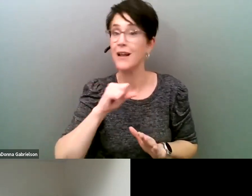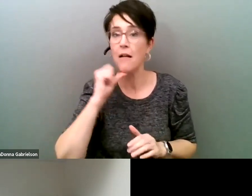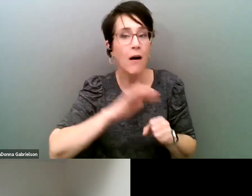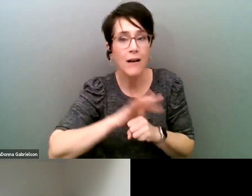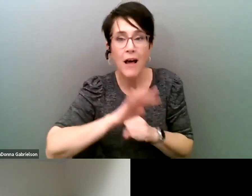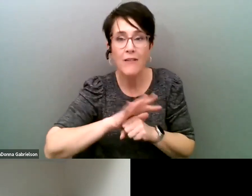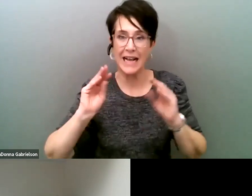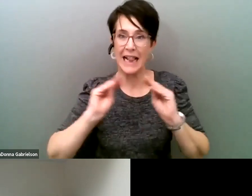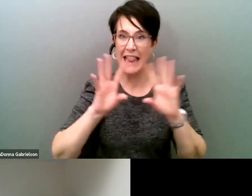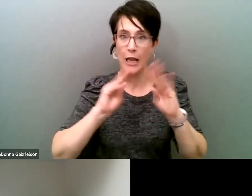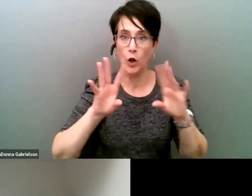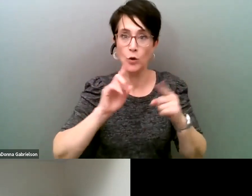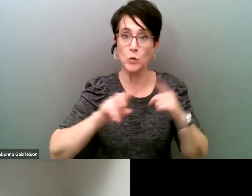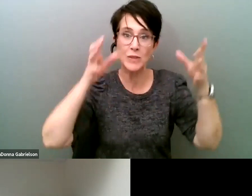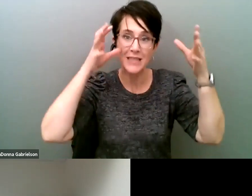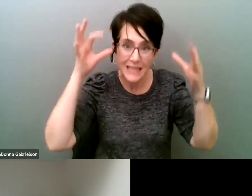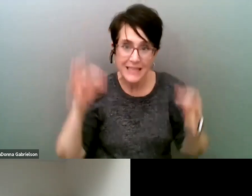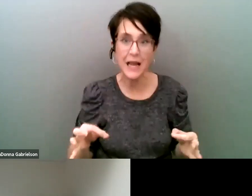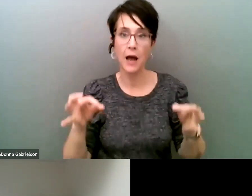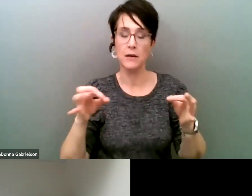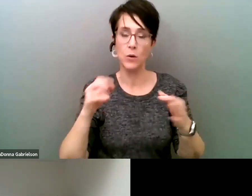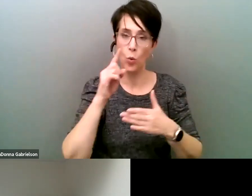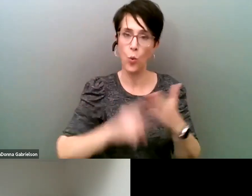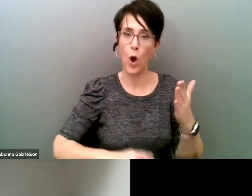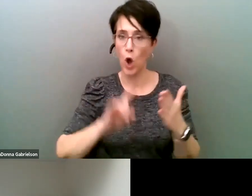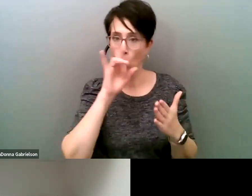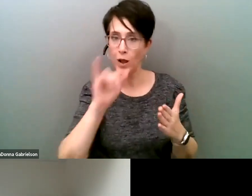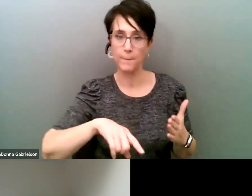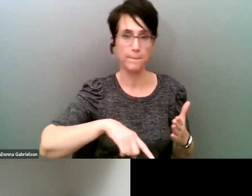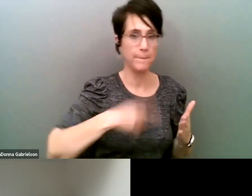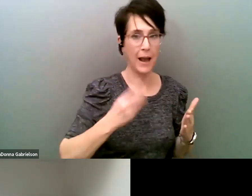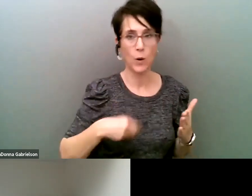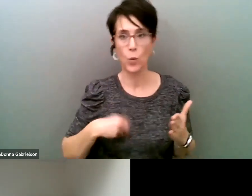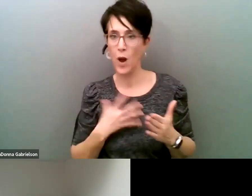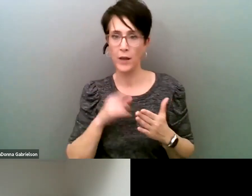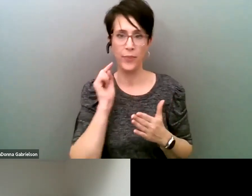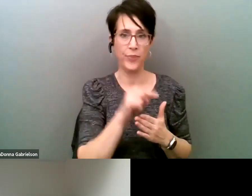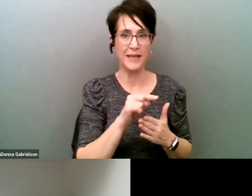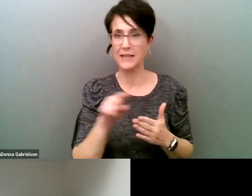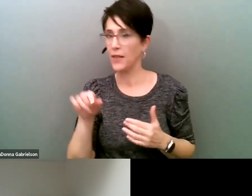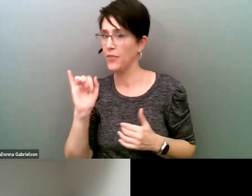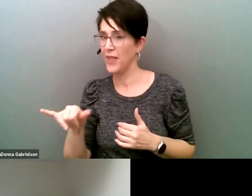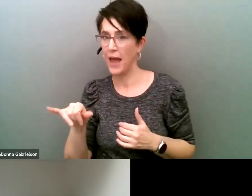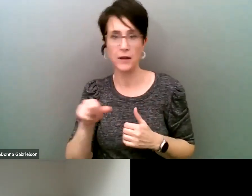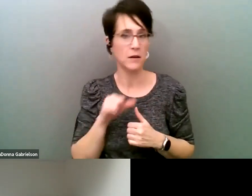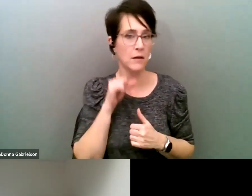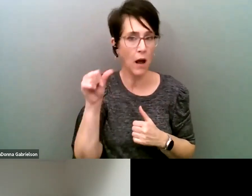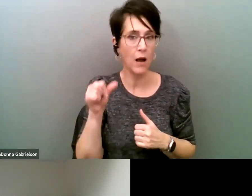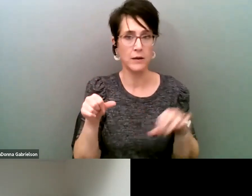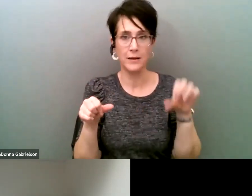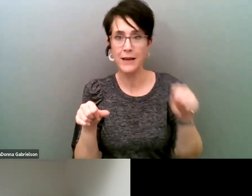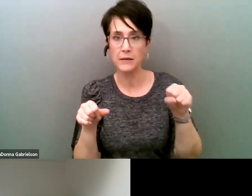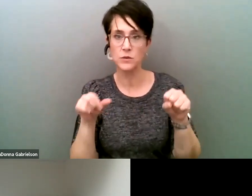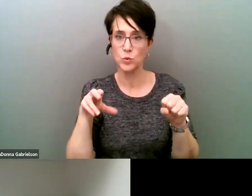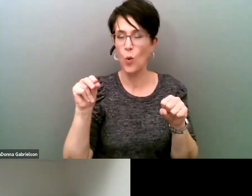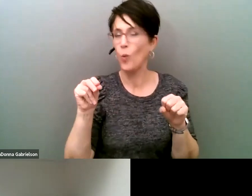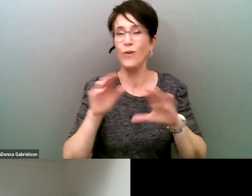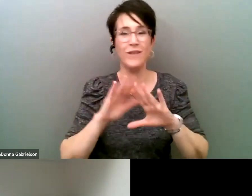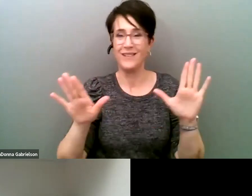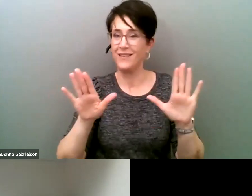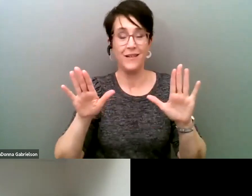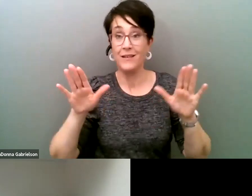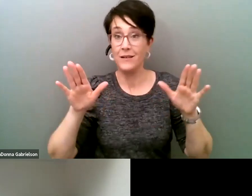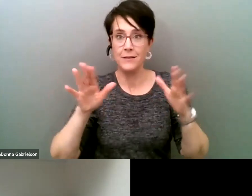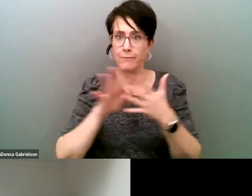us to define exactly what that might look like or what that might mean in one situation or another. So I know